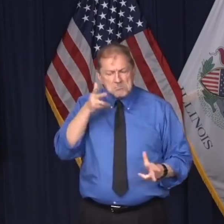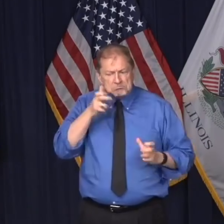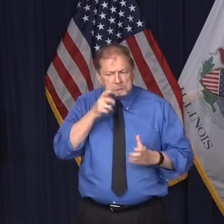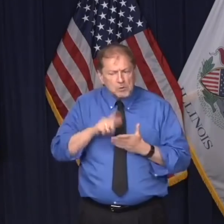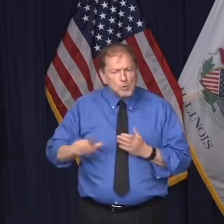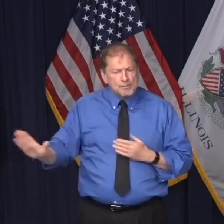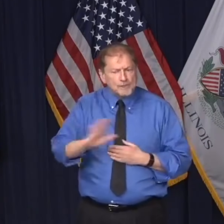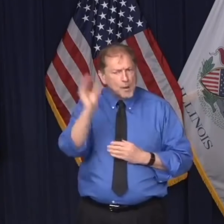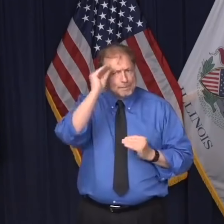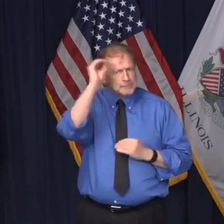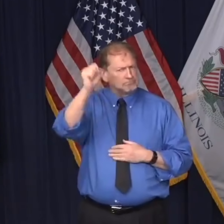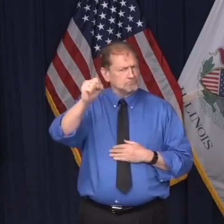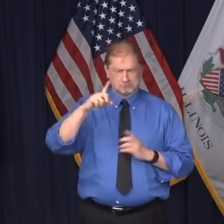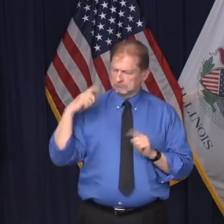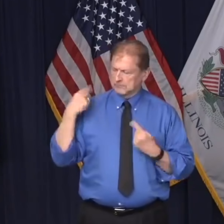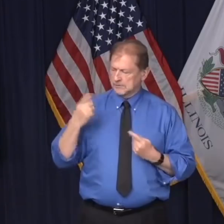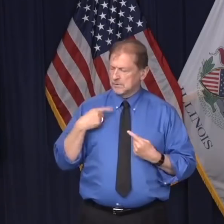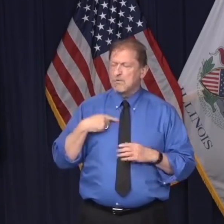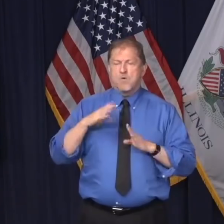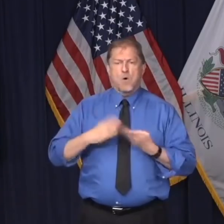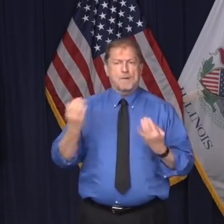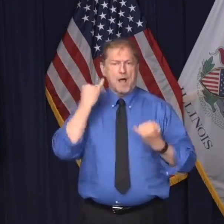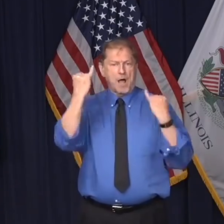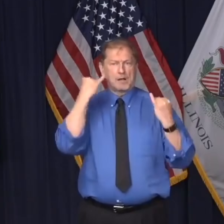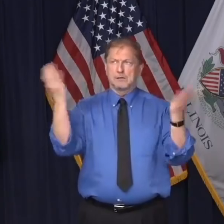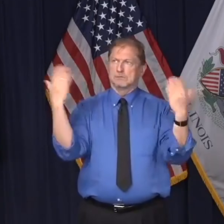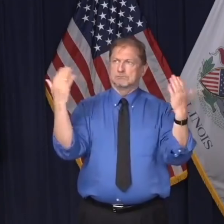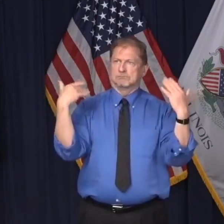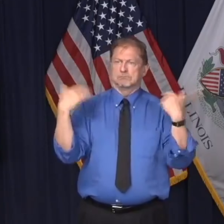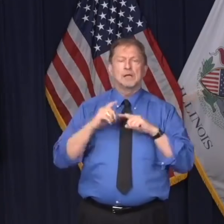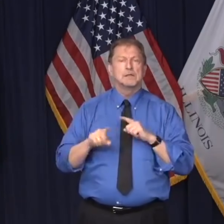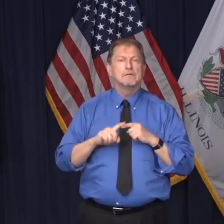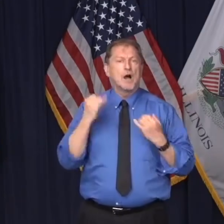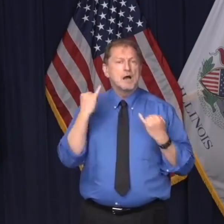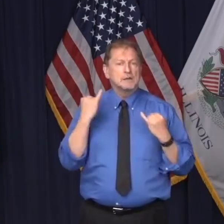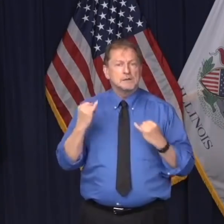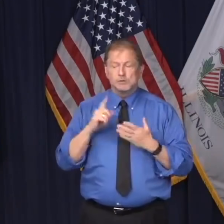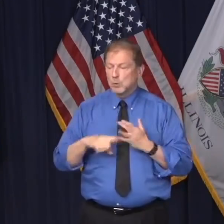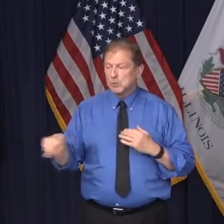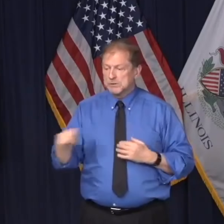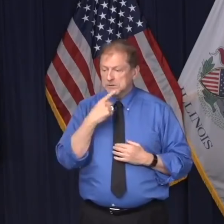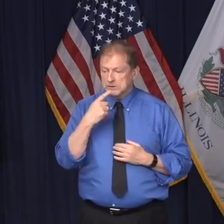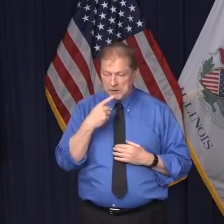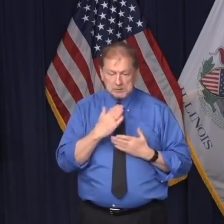have along the way here, to listening to their ideas and incorporating them in